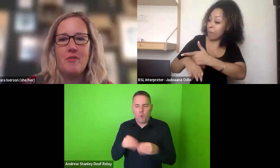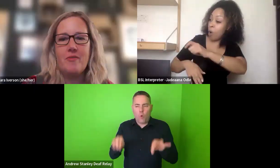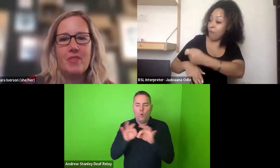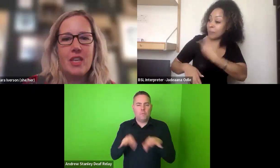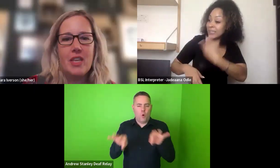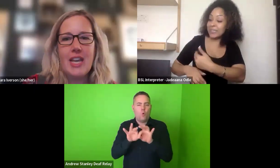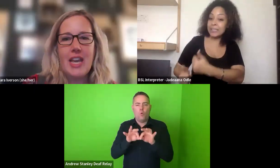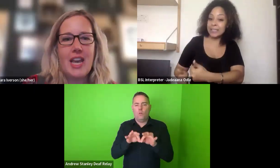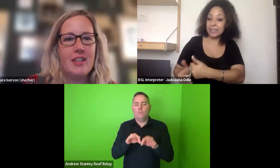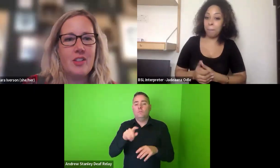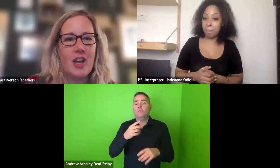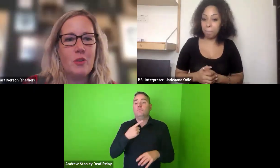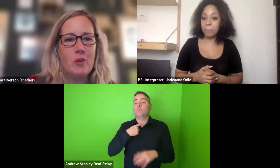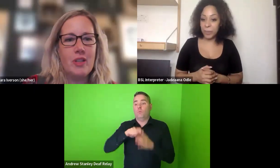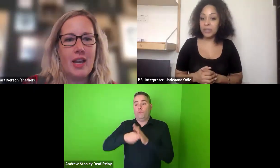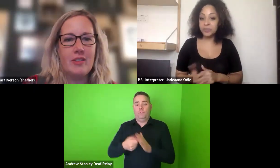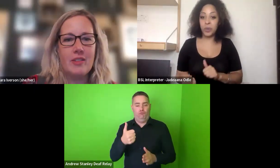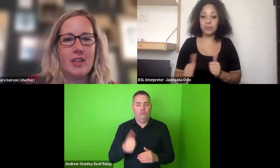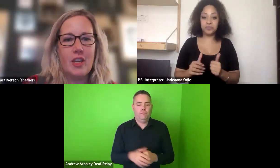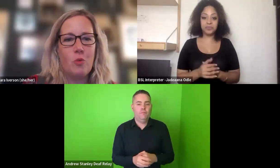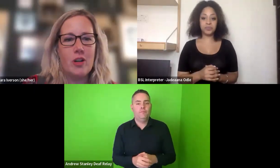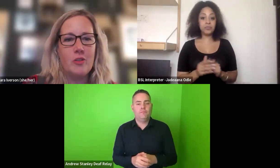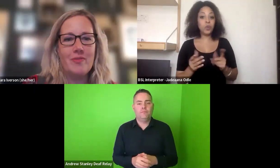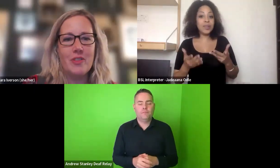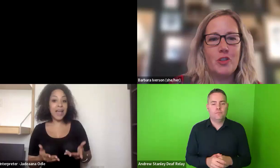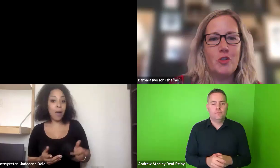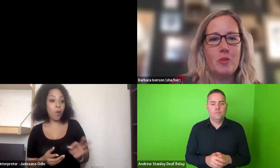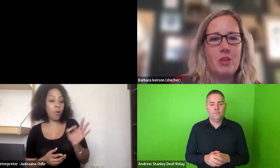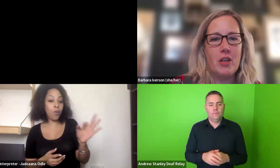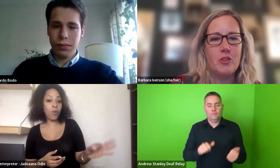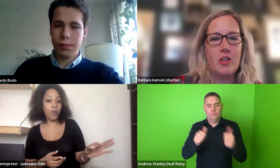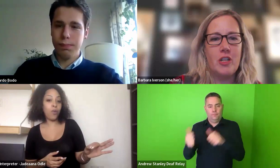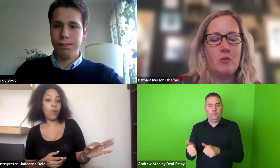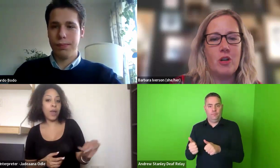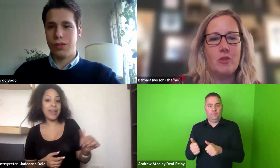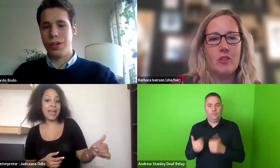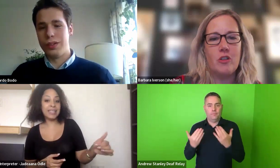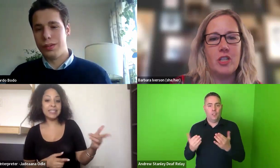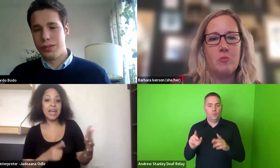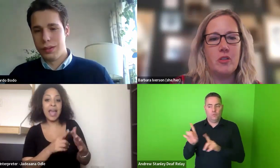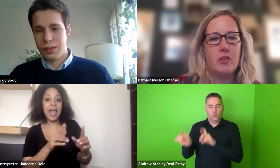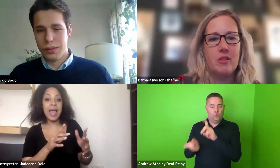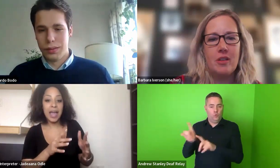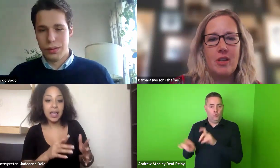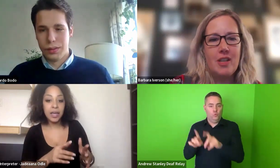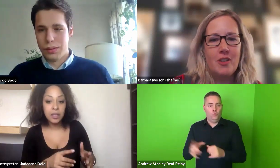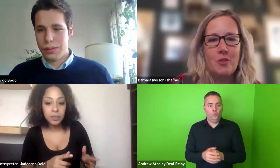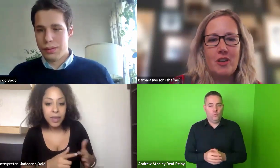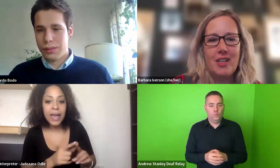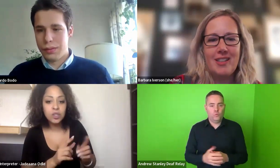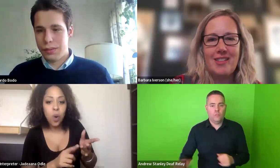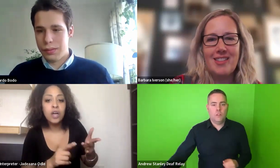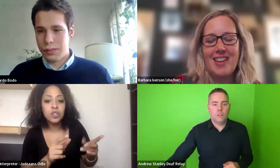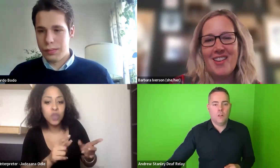right now, and I will ask Eduardo to join me on screen. Eduardo is currently in Brussels,